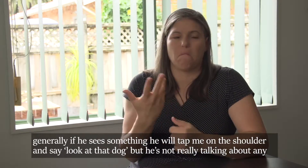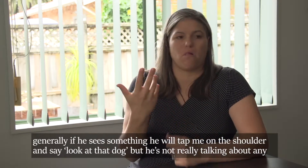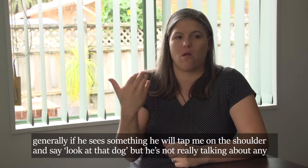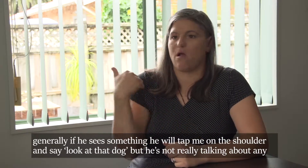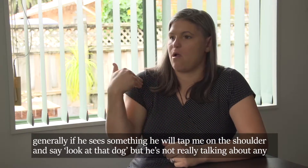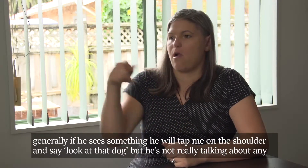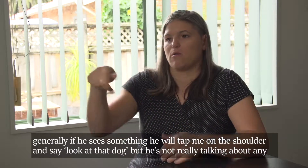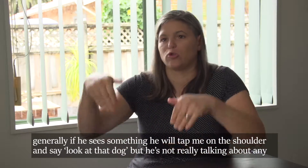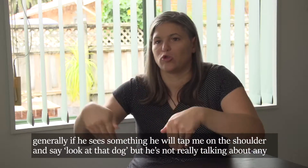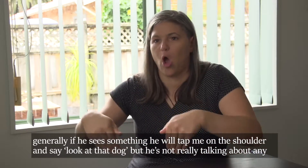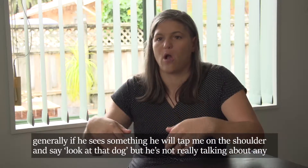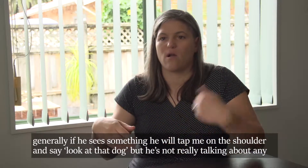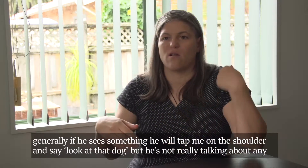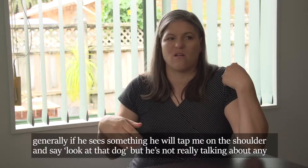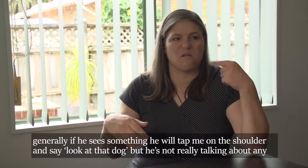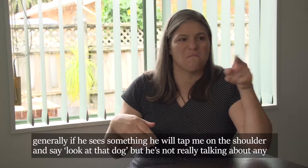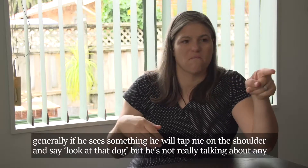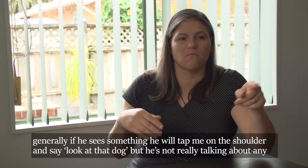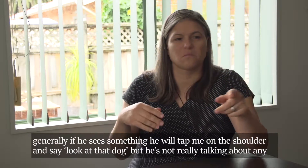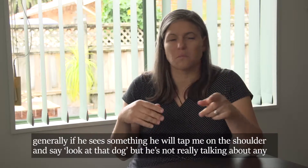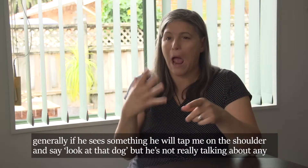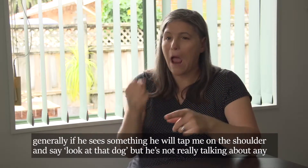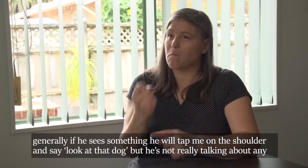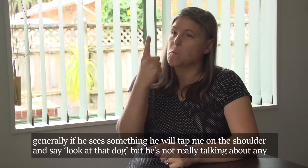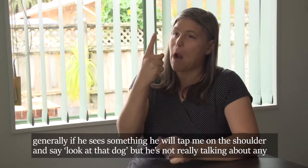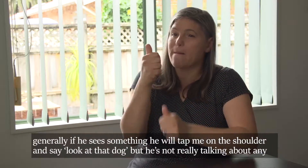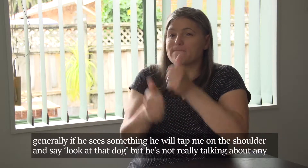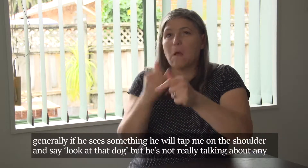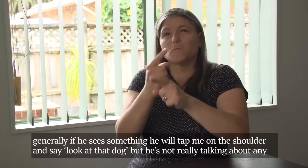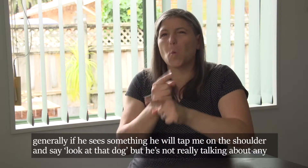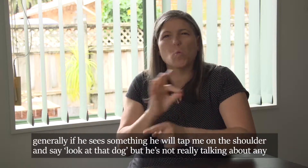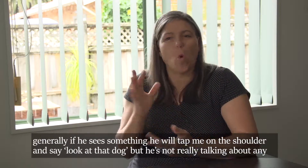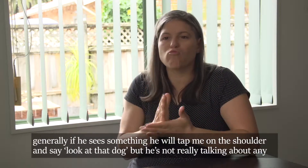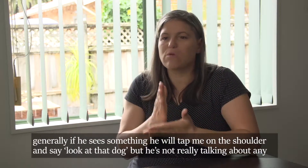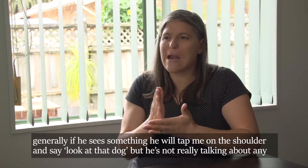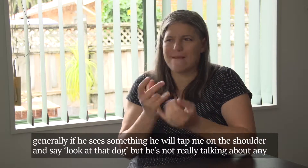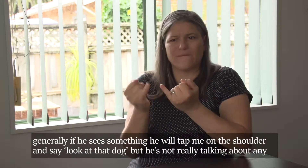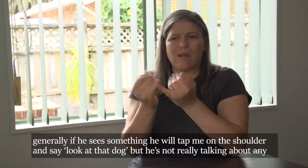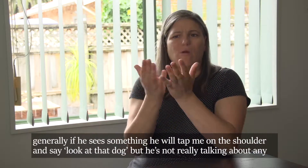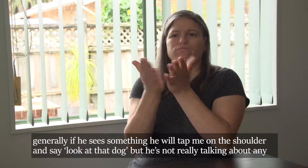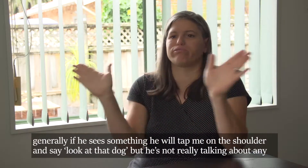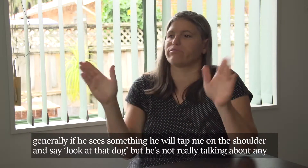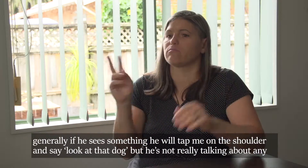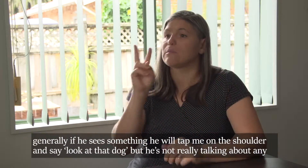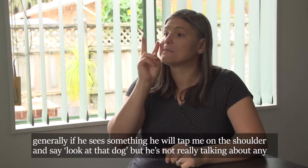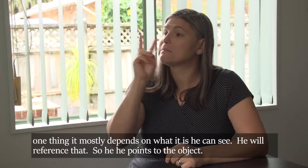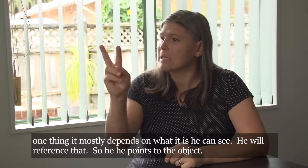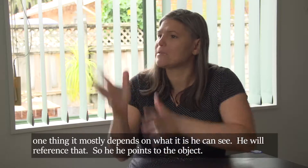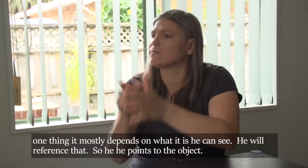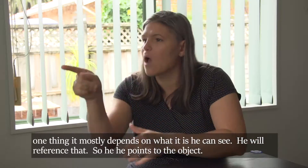the shoulder and say, look at that dog. But he's not really talking about any one thing.